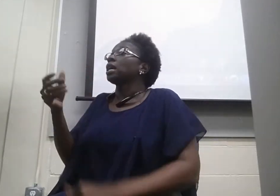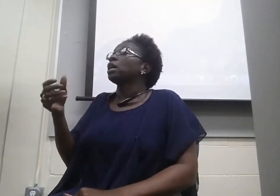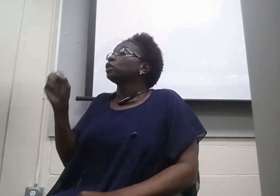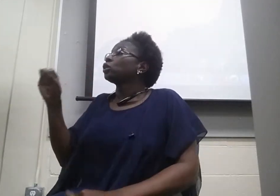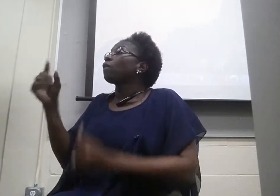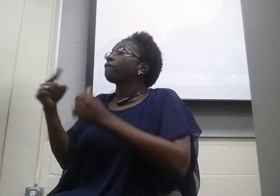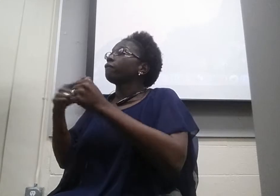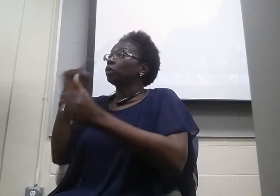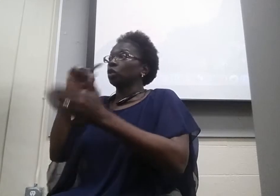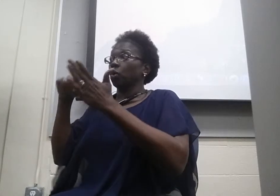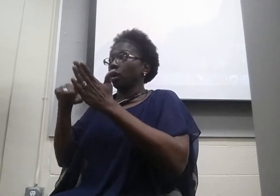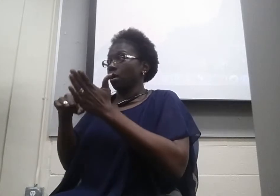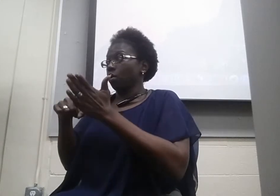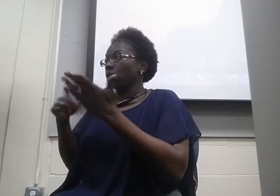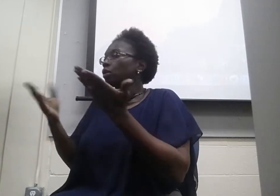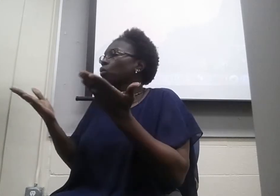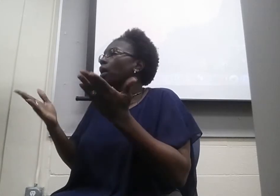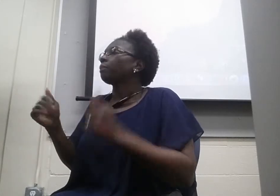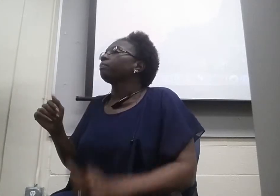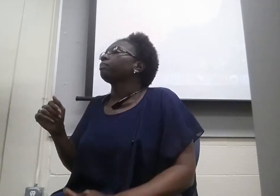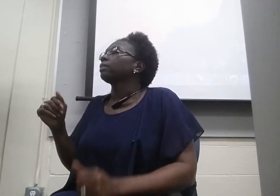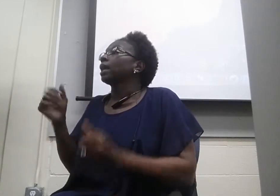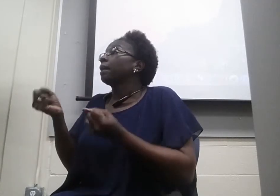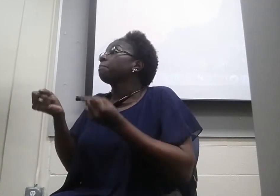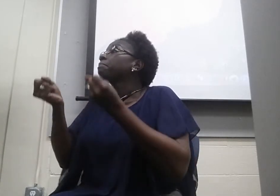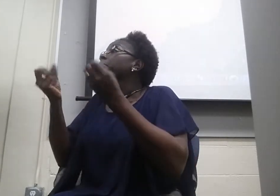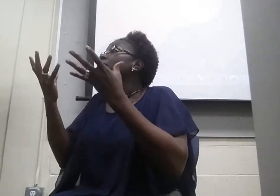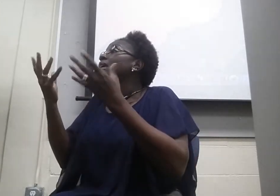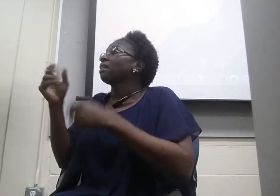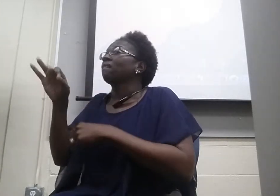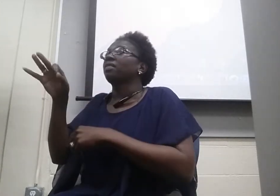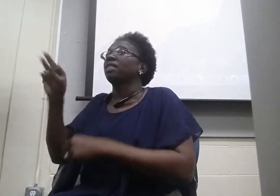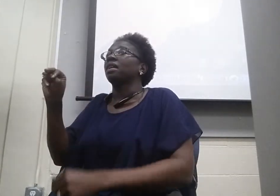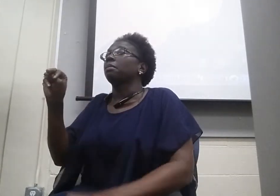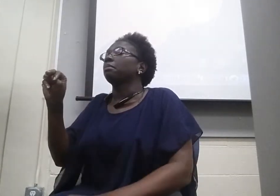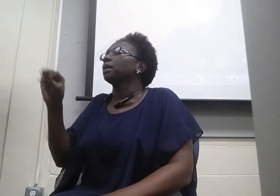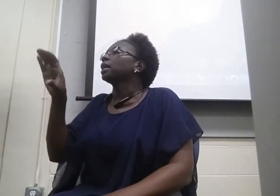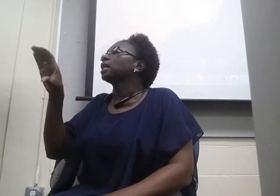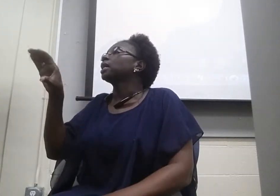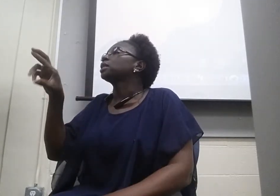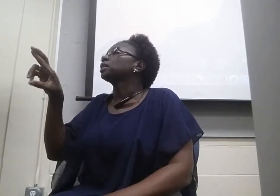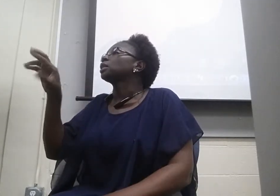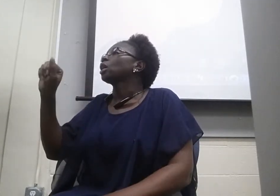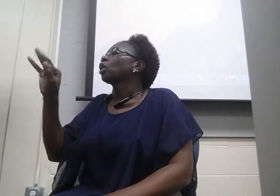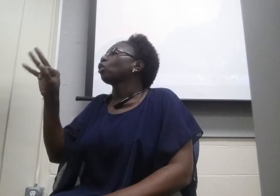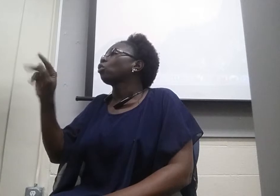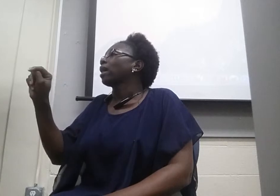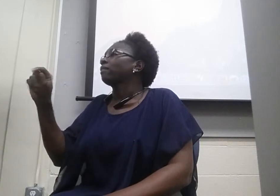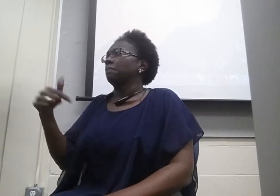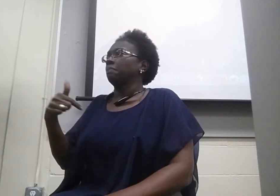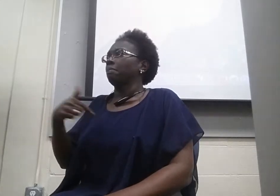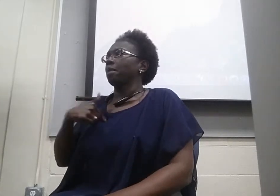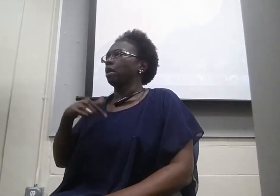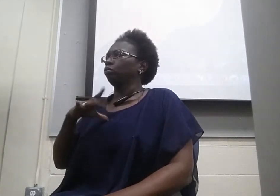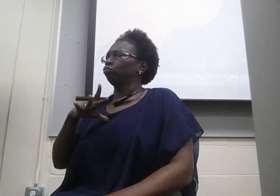what's in here, is a lot of this is crap. Okay, I am not a fine artist. I don't draw